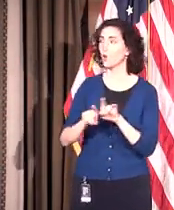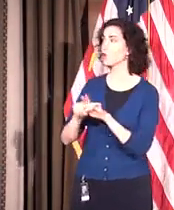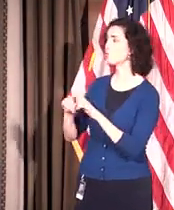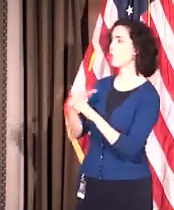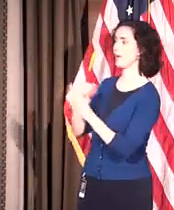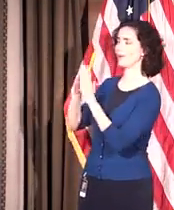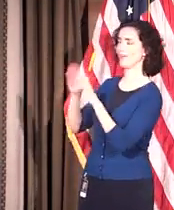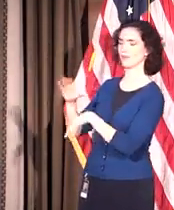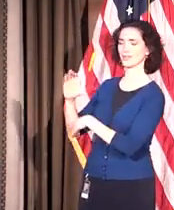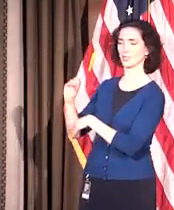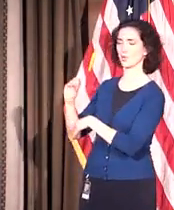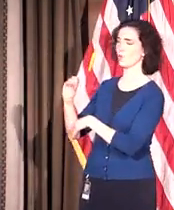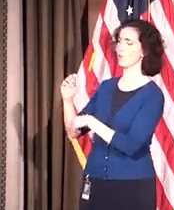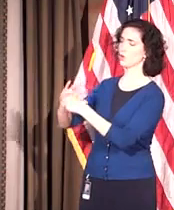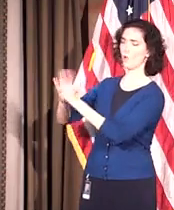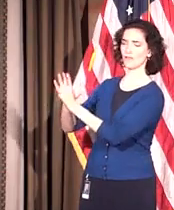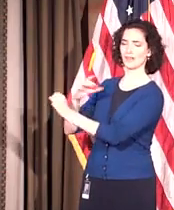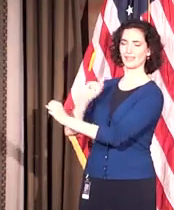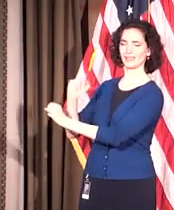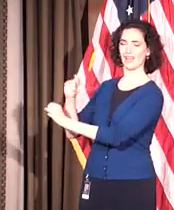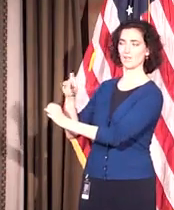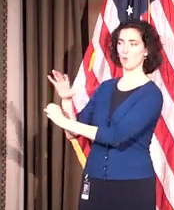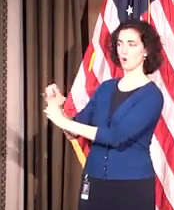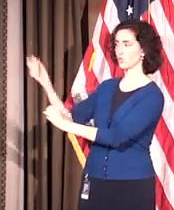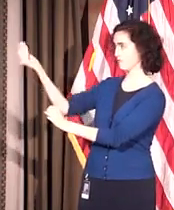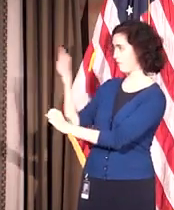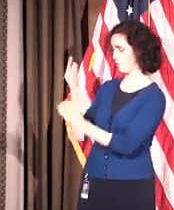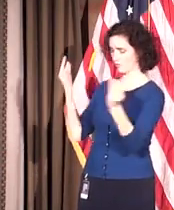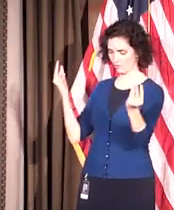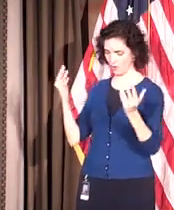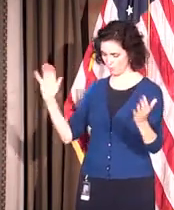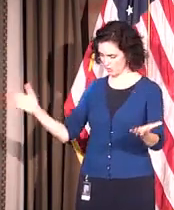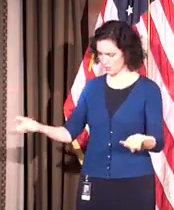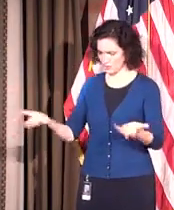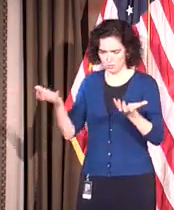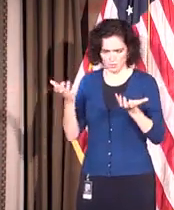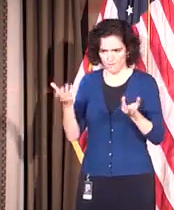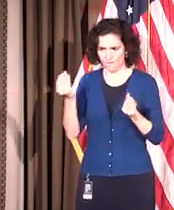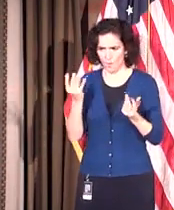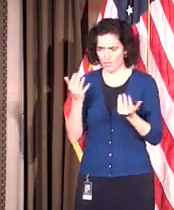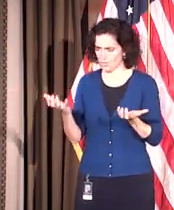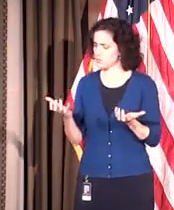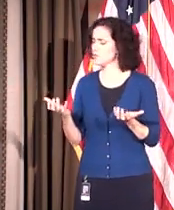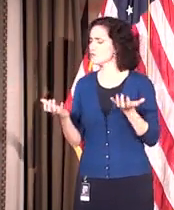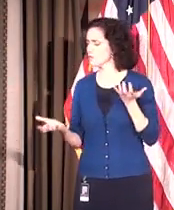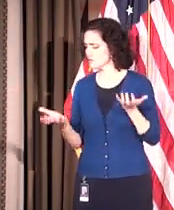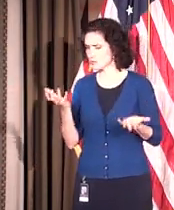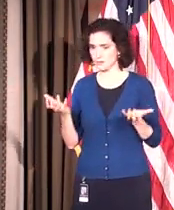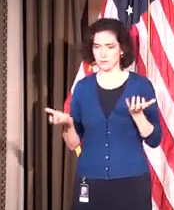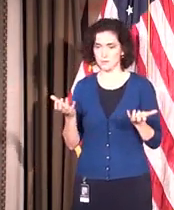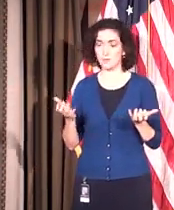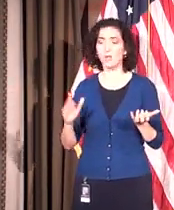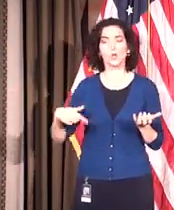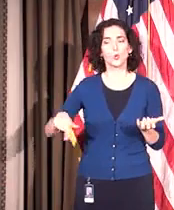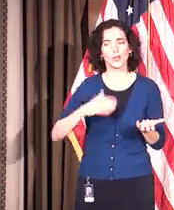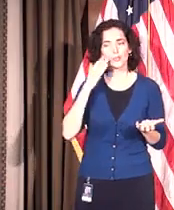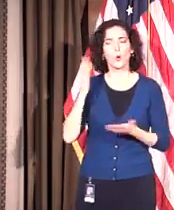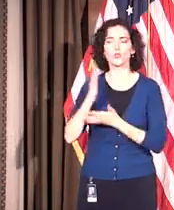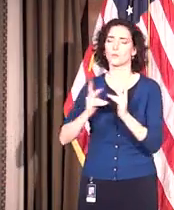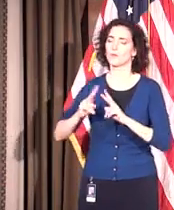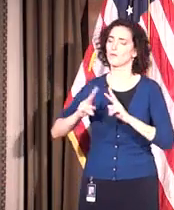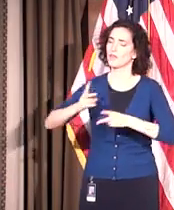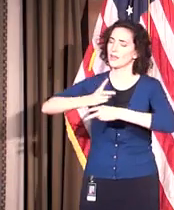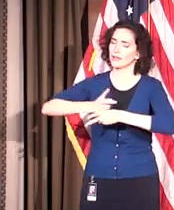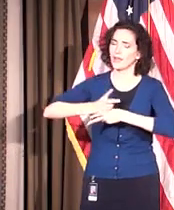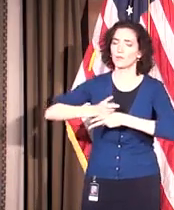Coronavirus Task Force. And we know that a lot of people will be very conscientious when they go to